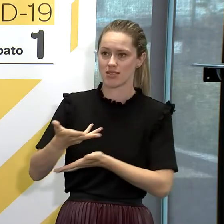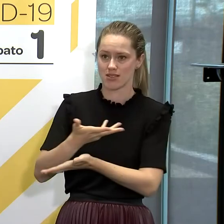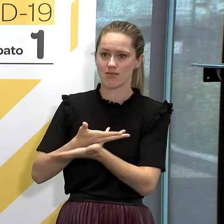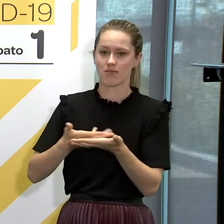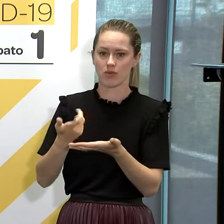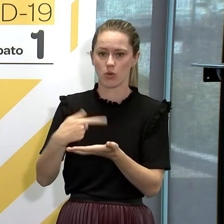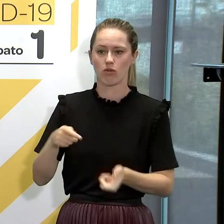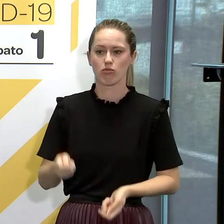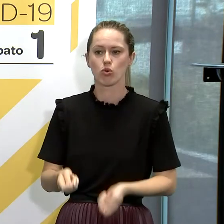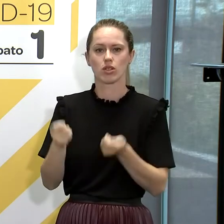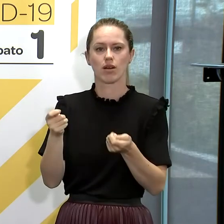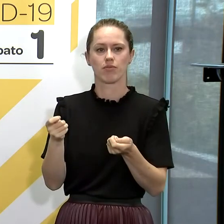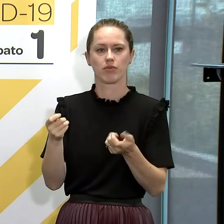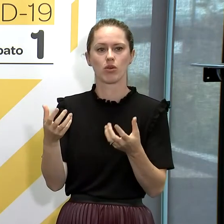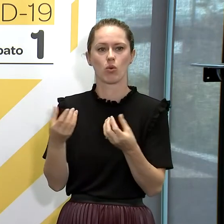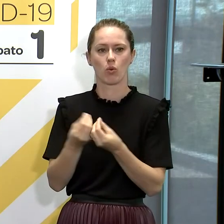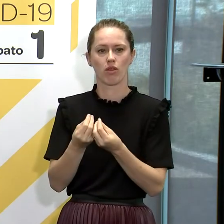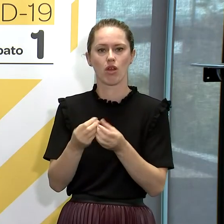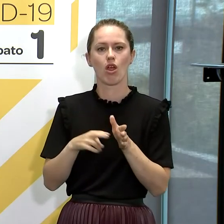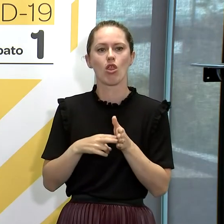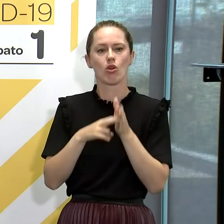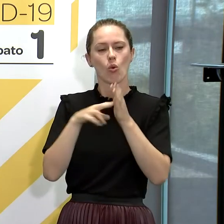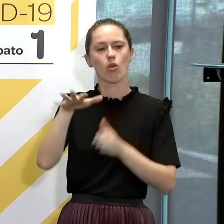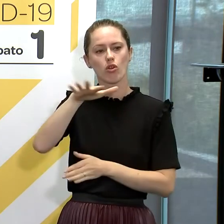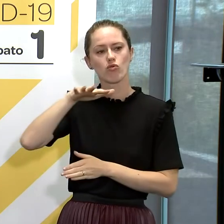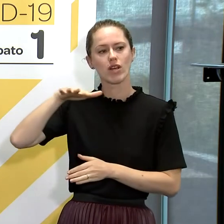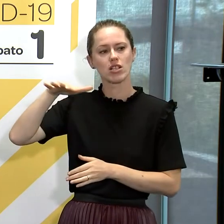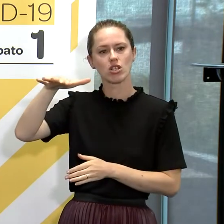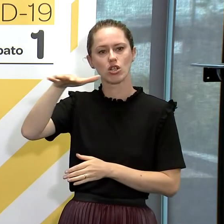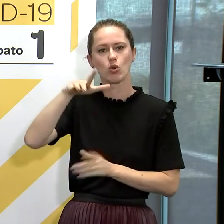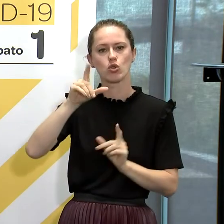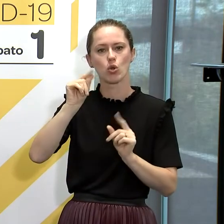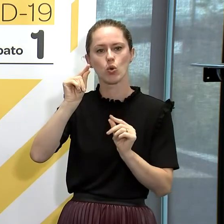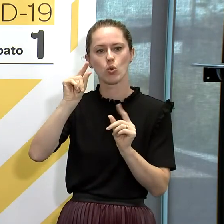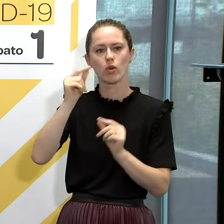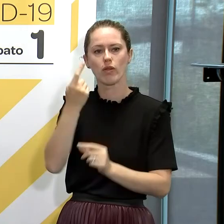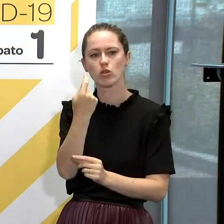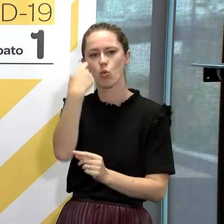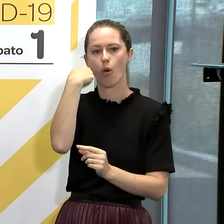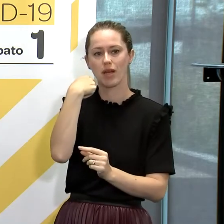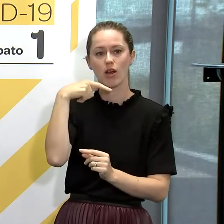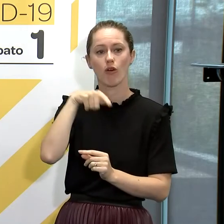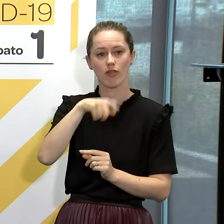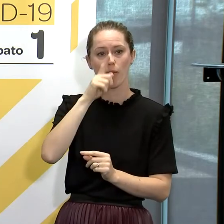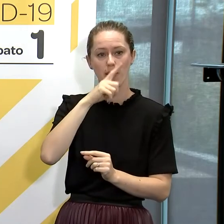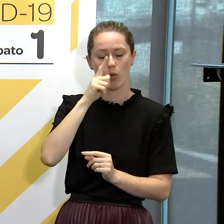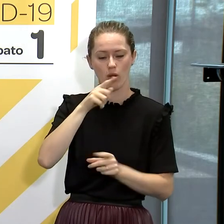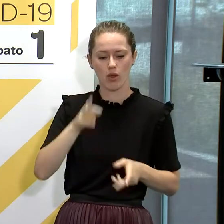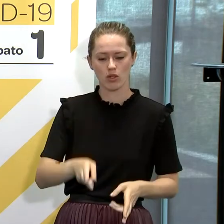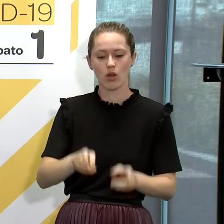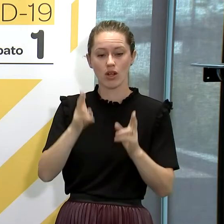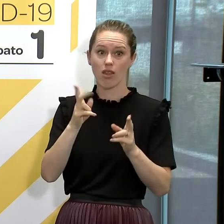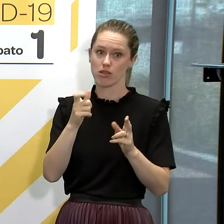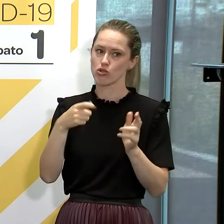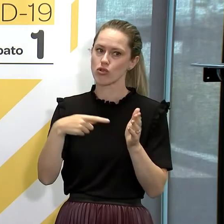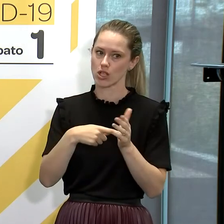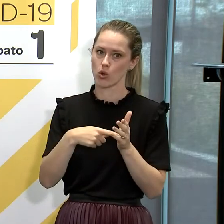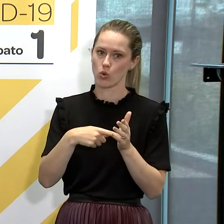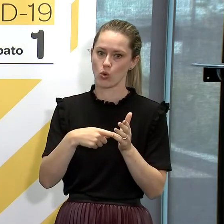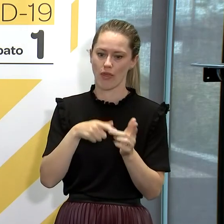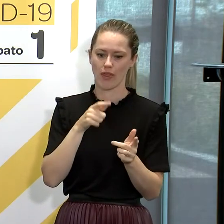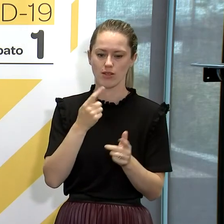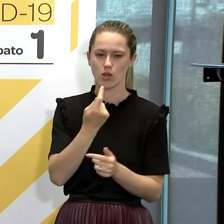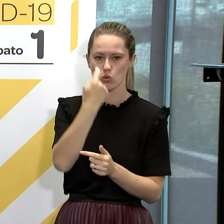with the Northern Region who manage the swabbing of the guests in our facilities. It really is critical